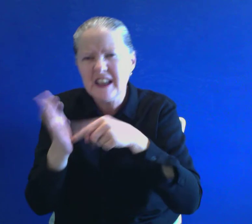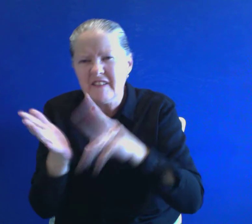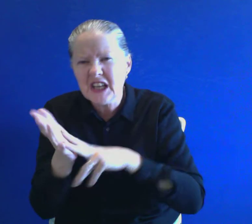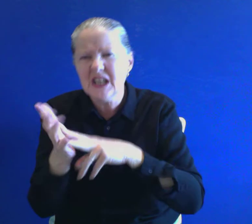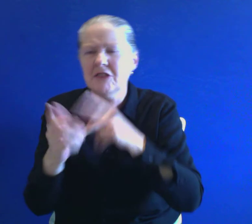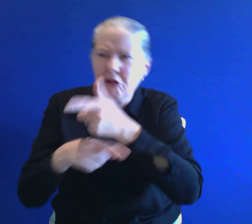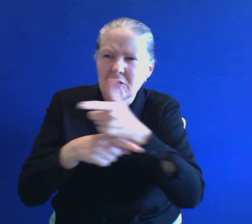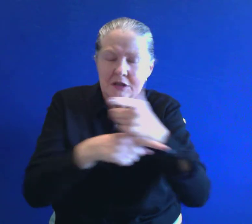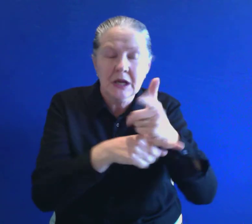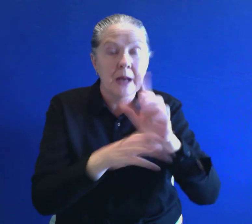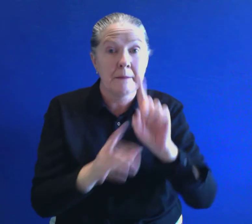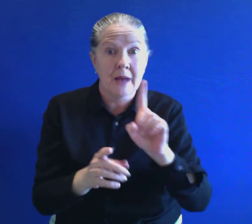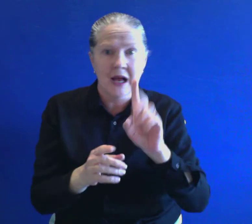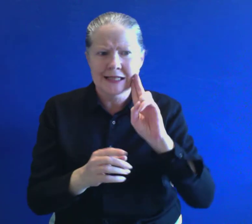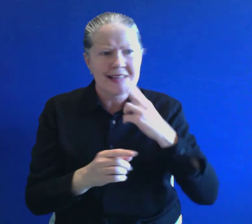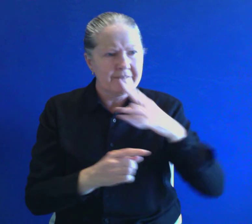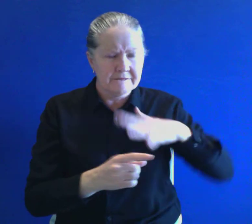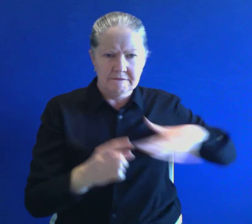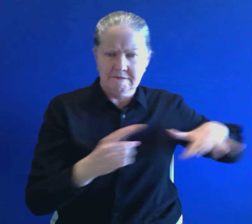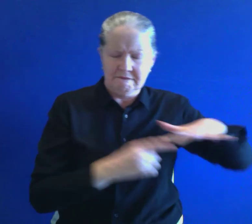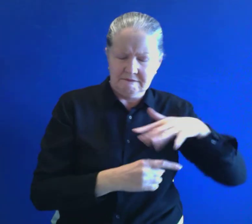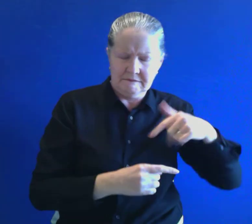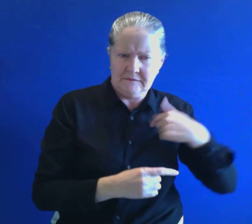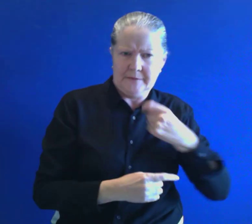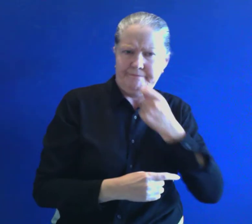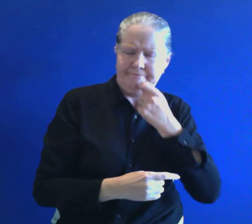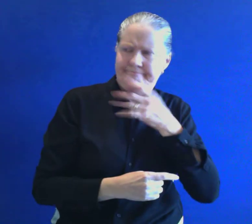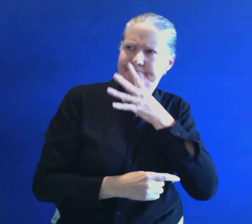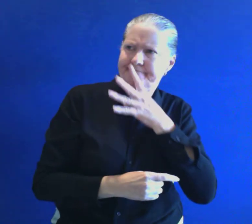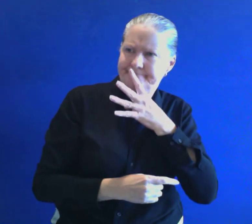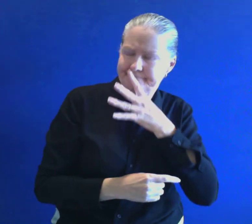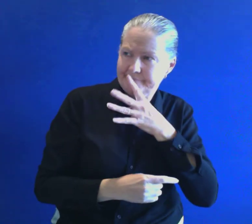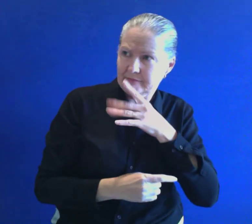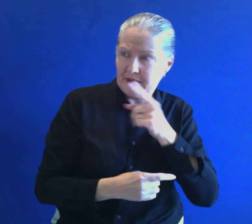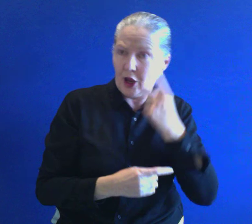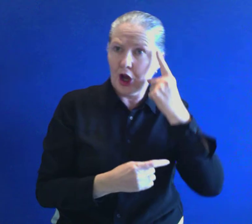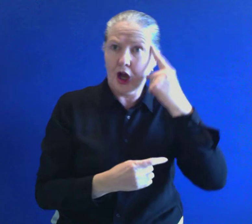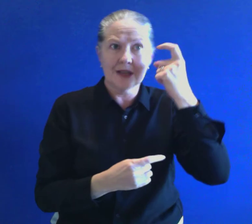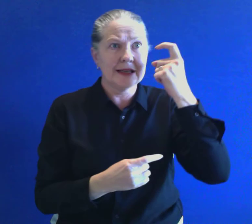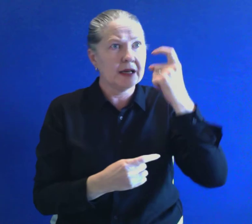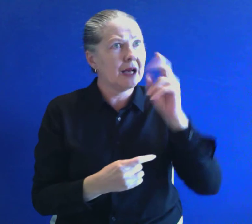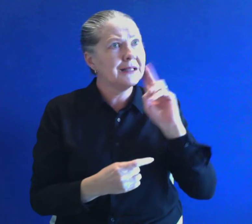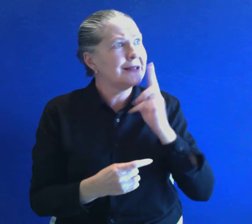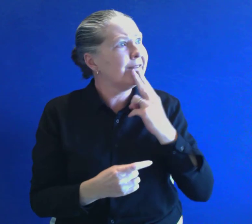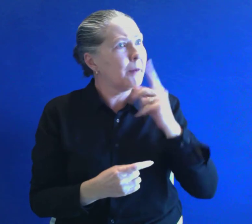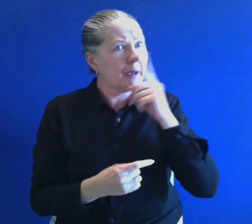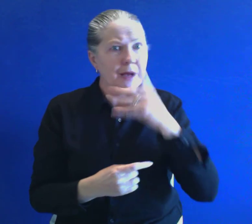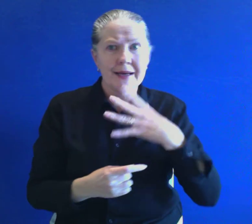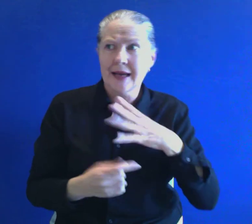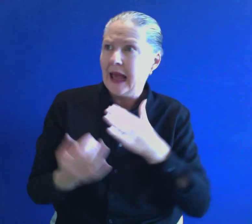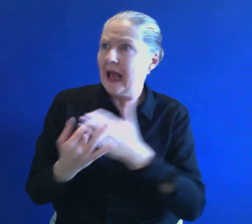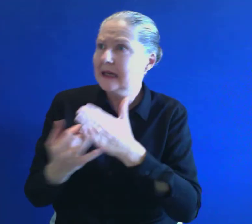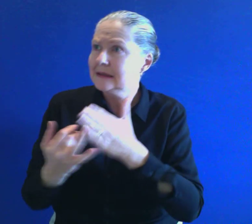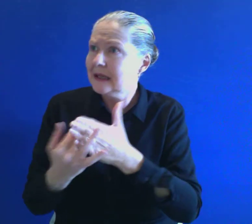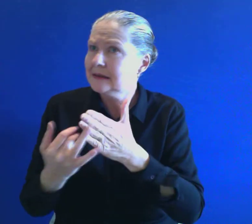sector it's really puzzling that this idea that deaf people need access to information so that they can make informed decisions